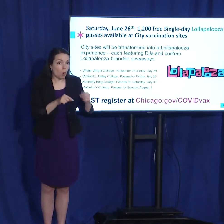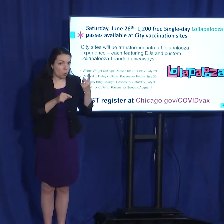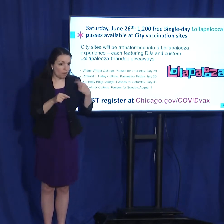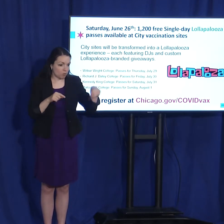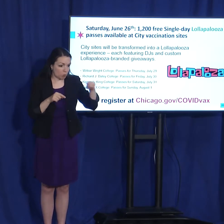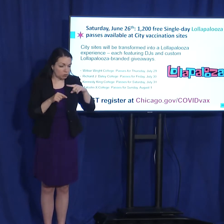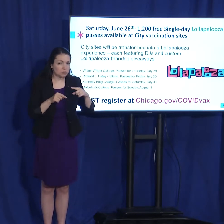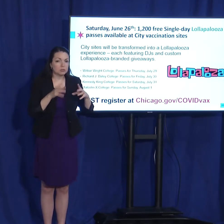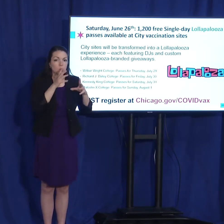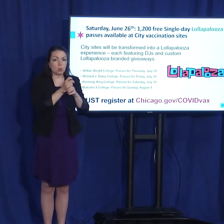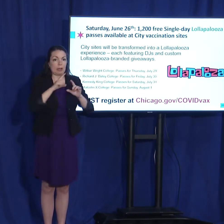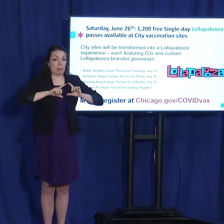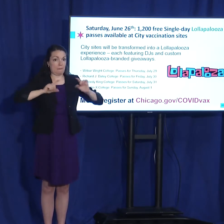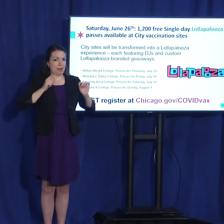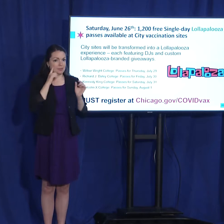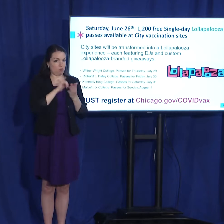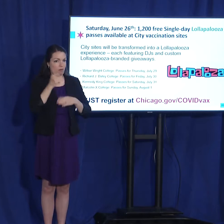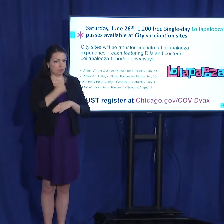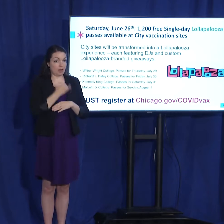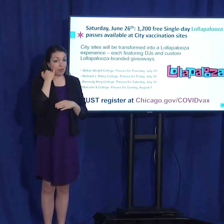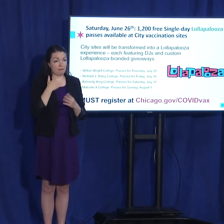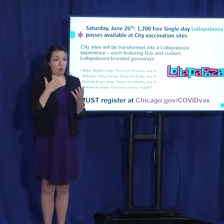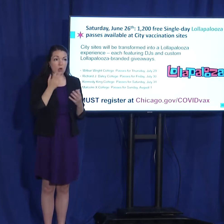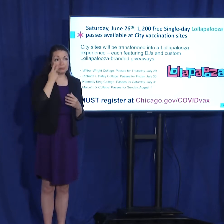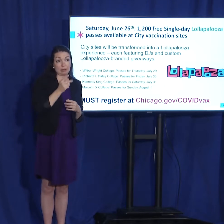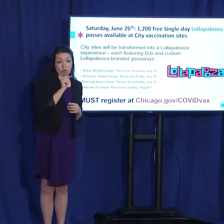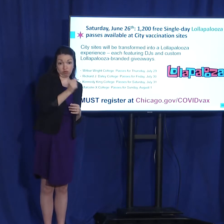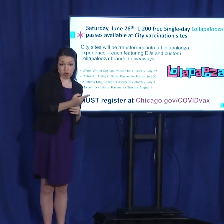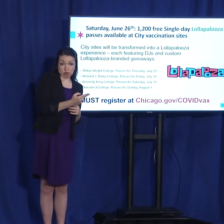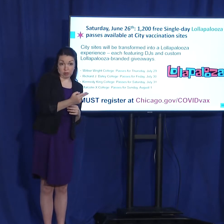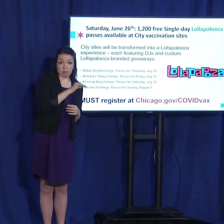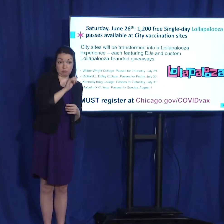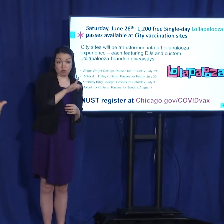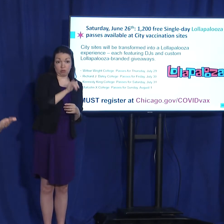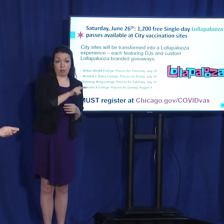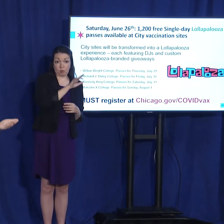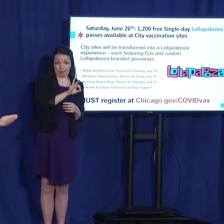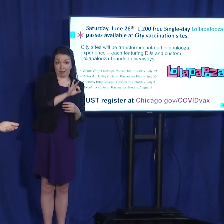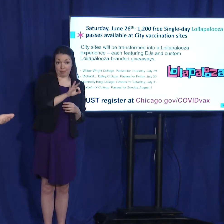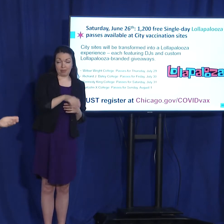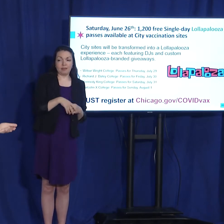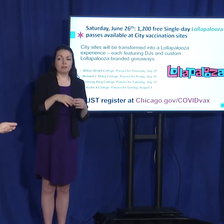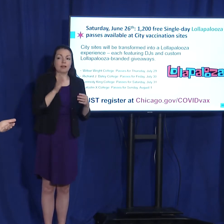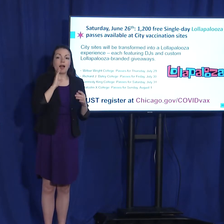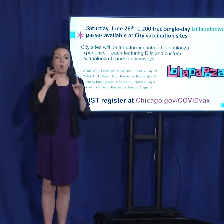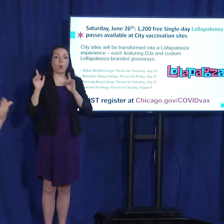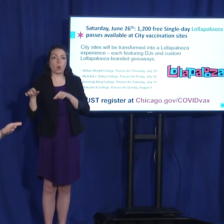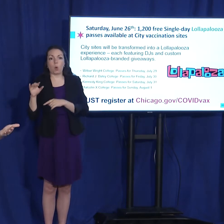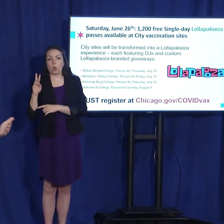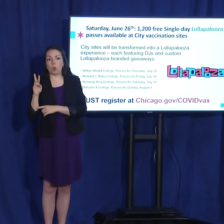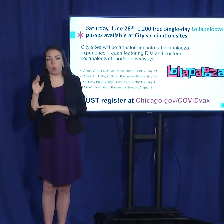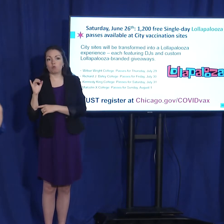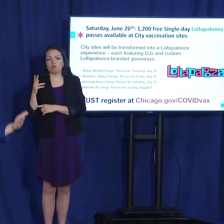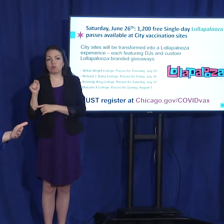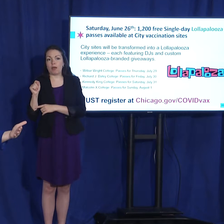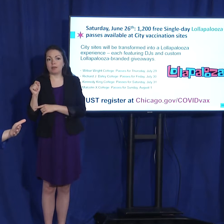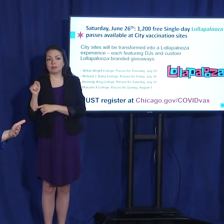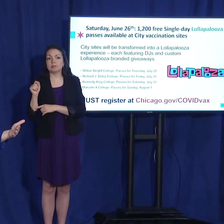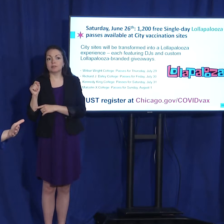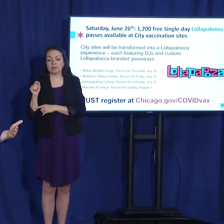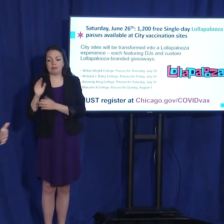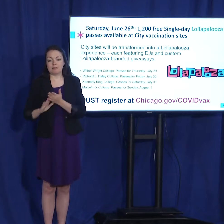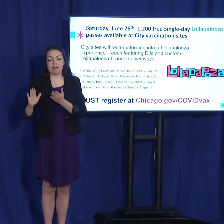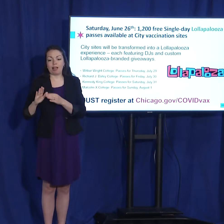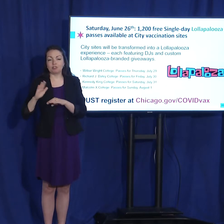day. So if I want to see the Thursday lineup, July 29th at Lollapalooza, I go to Wilbur Wright College on Saturday to get my